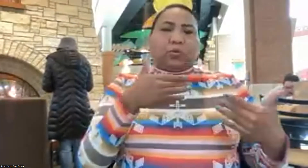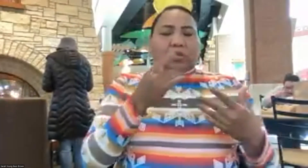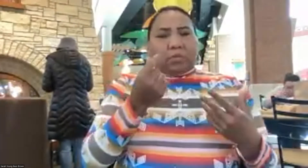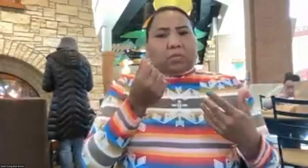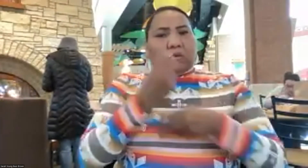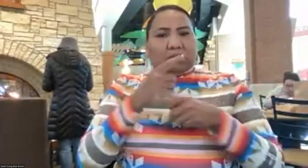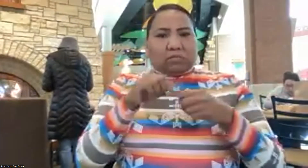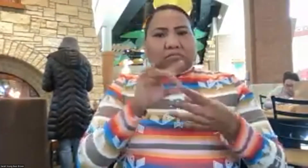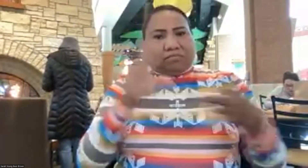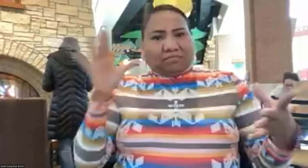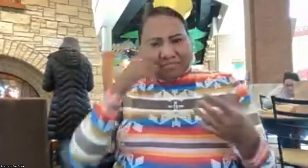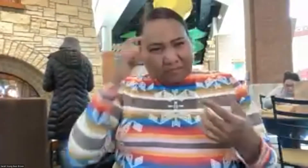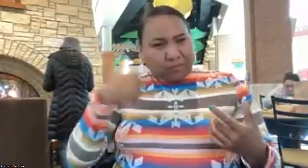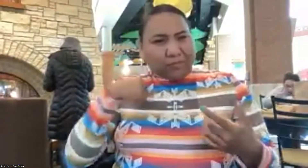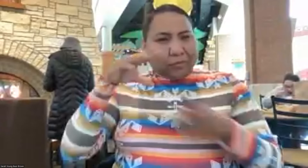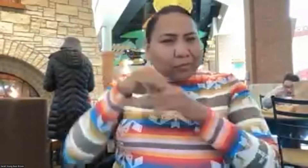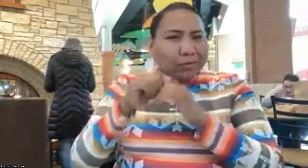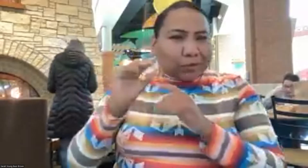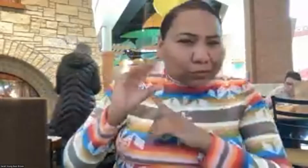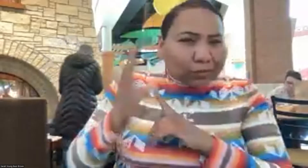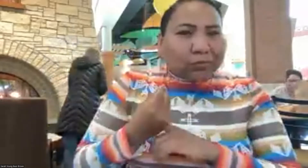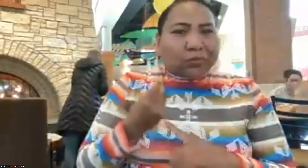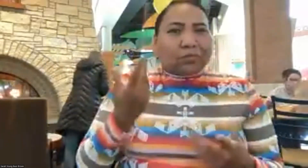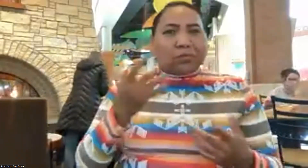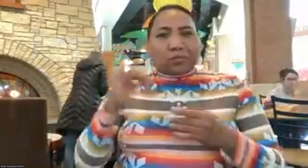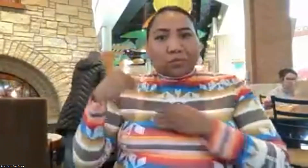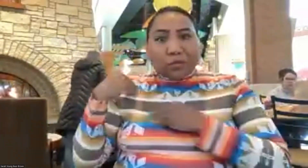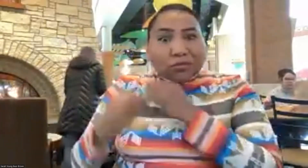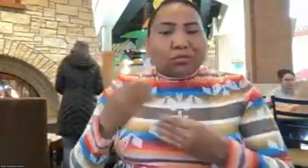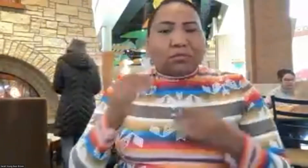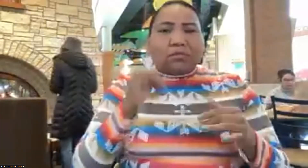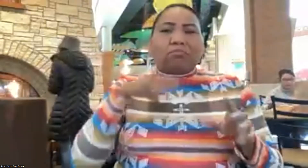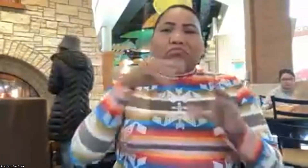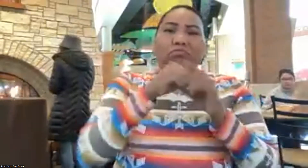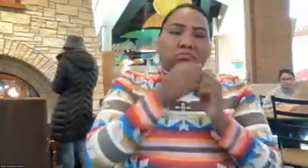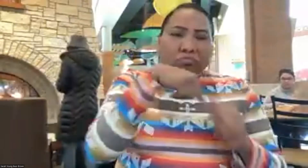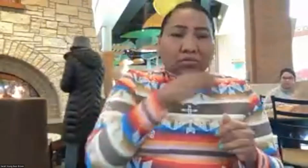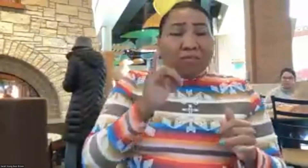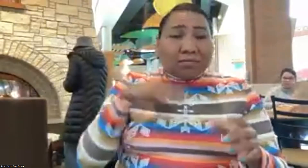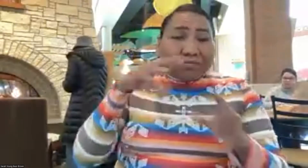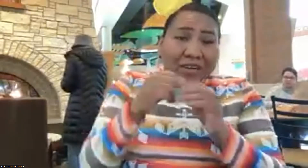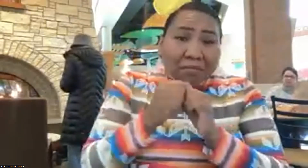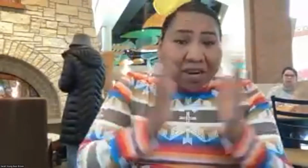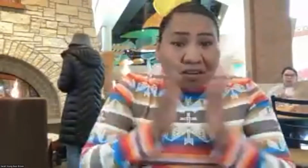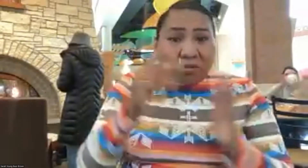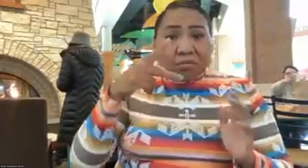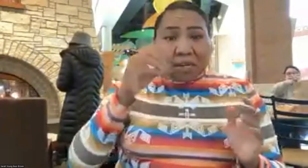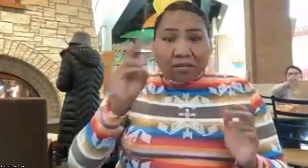at heart, to make a move from Council Bluff. Everything changed for me, our cultures,